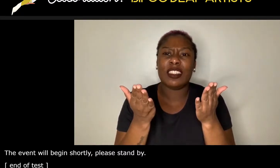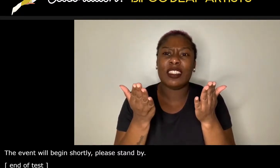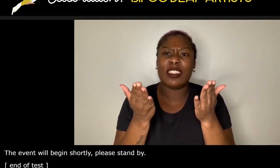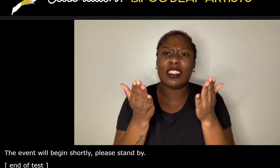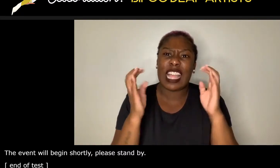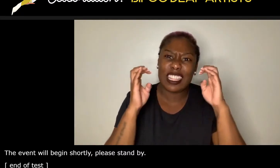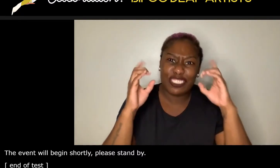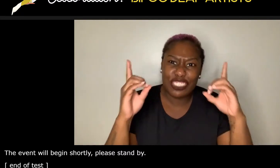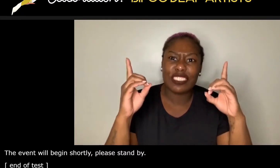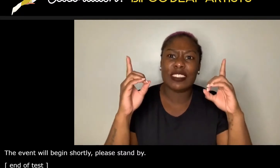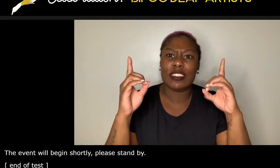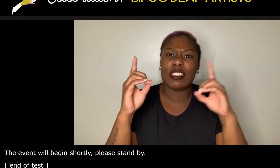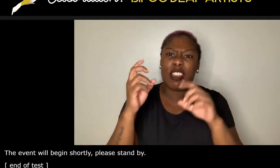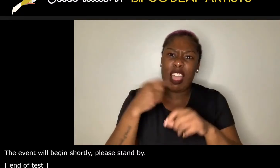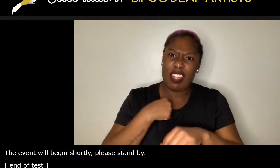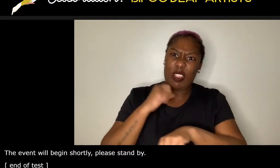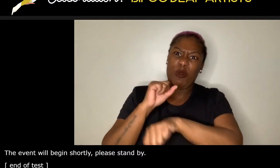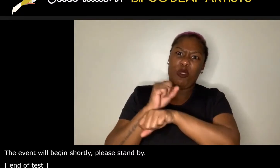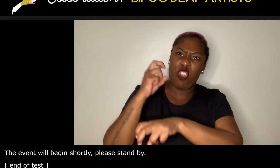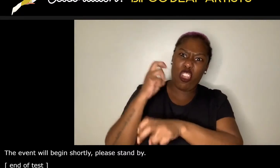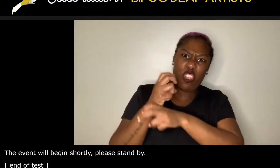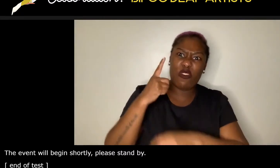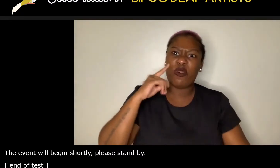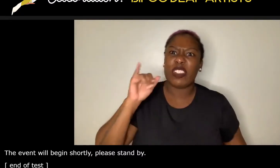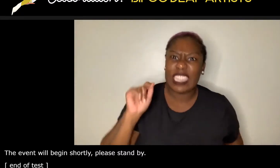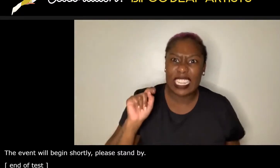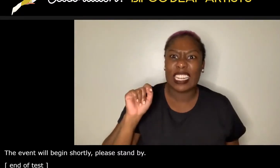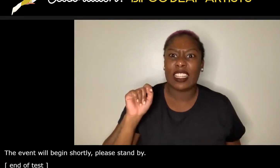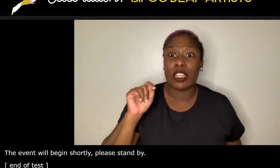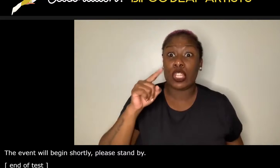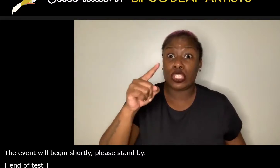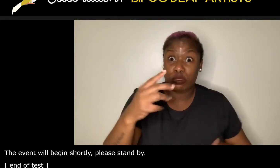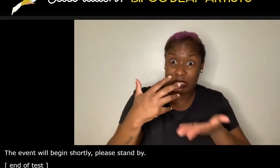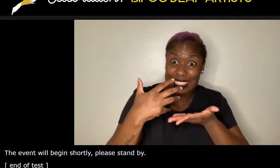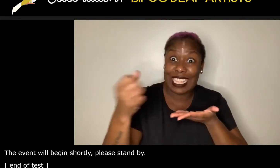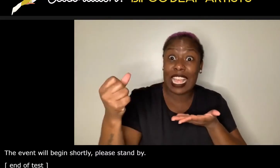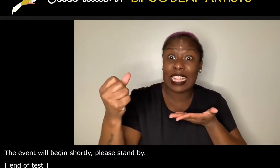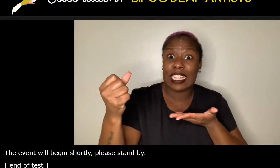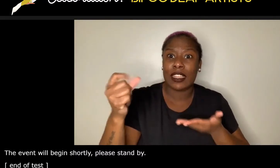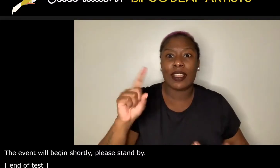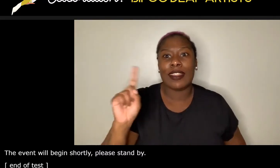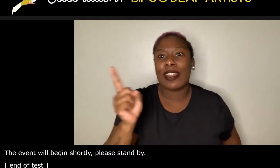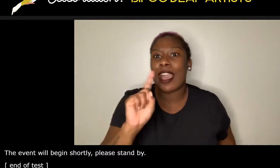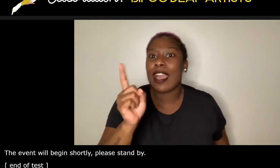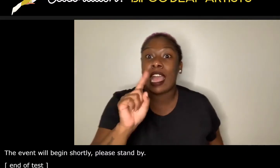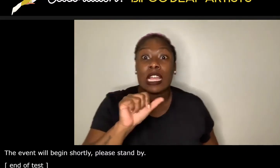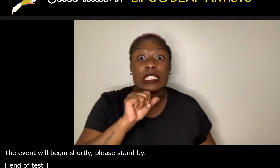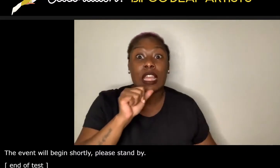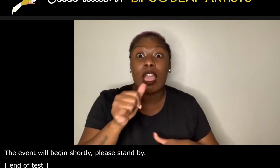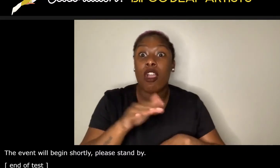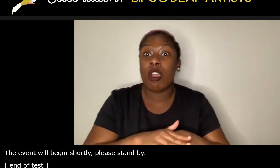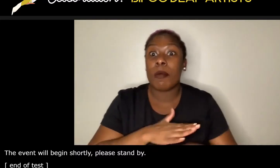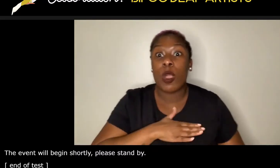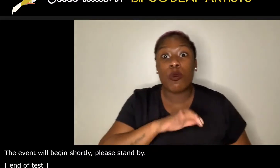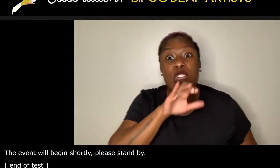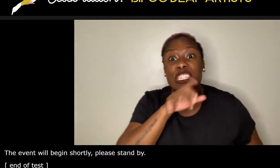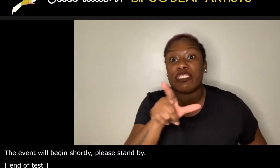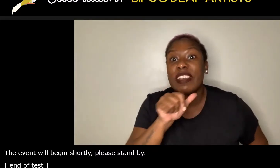I'm well-read, educated, and I worked hard for that. You think you can take